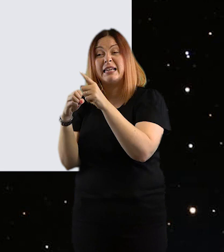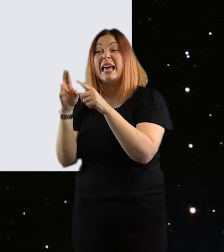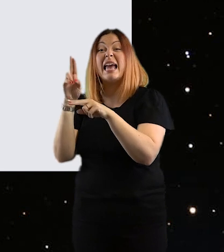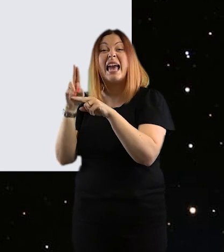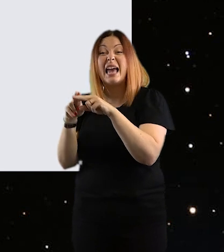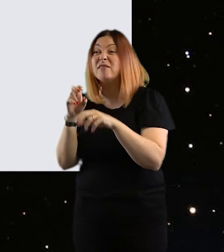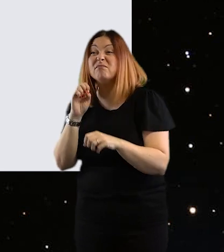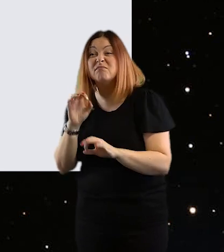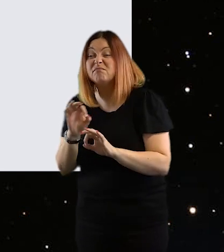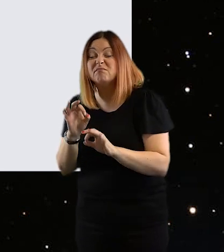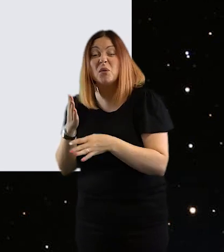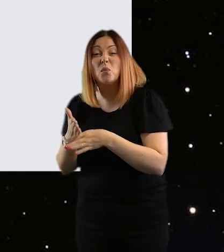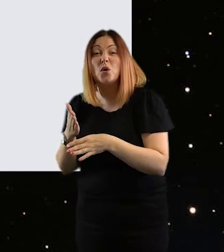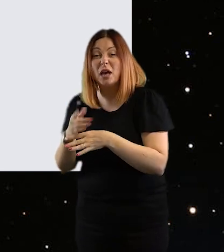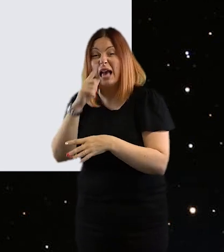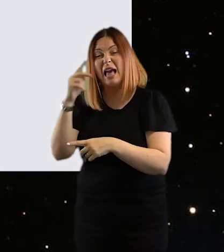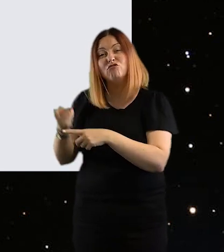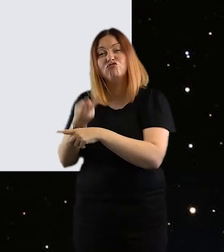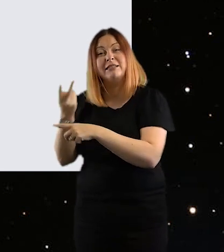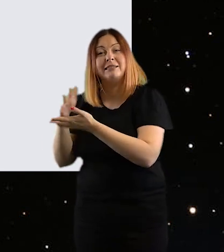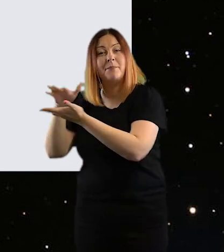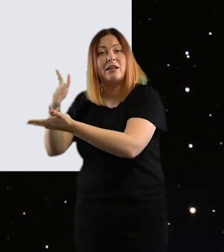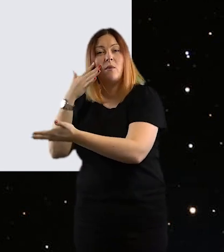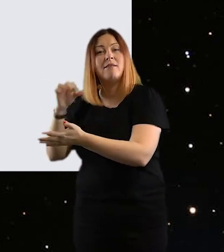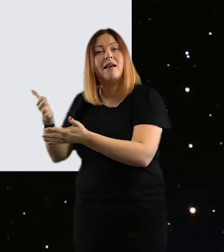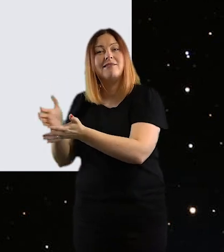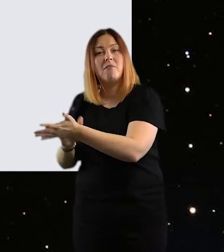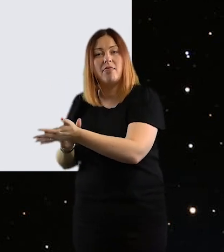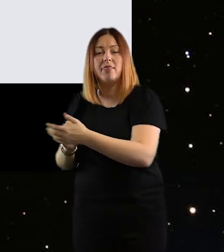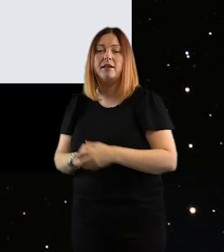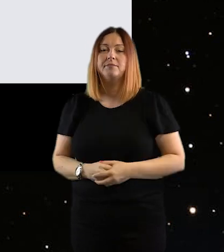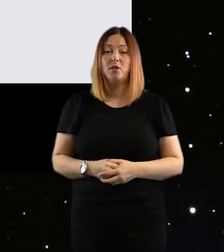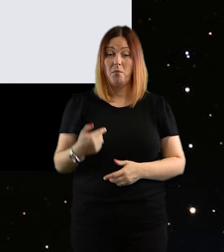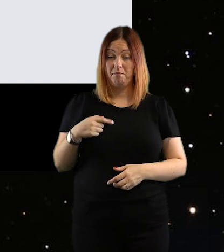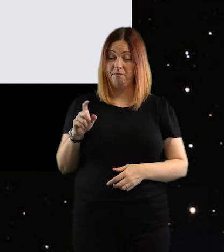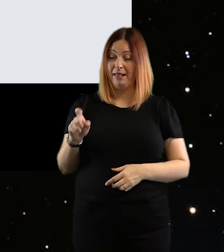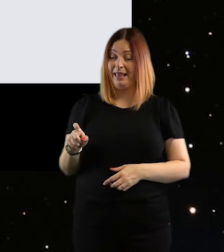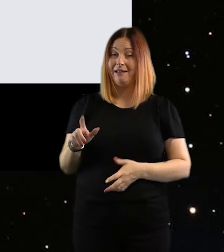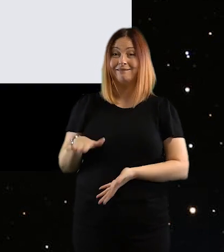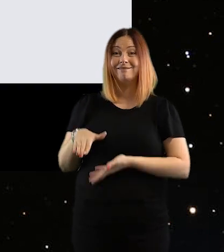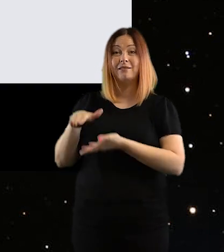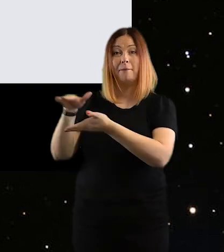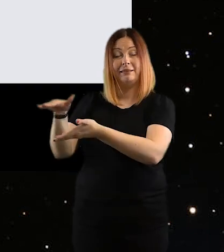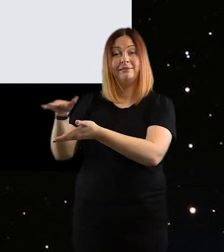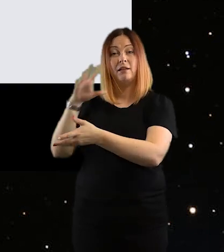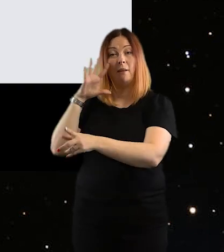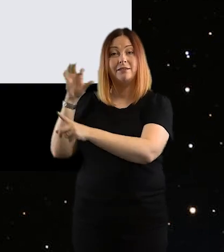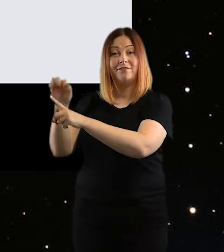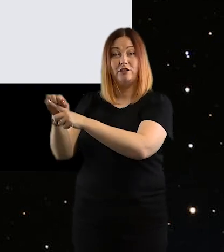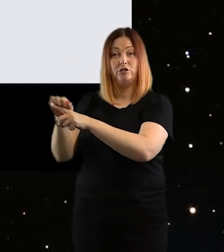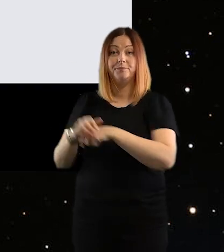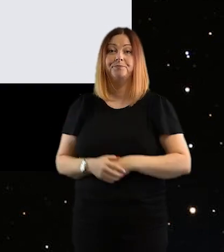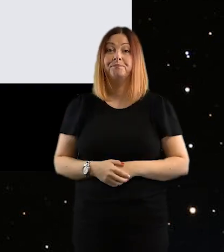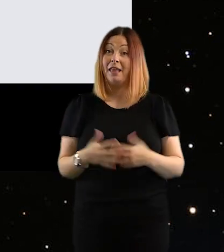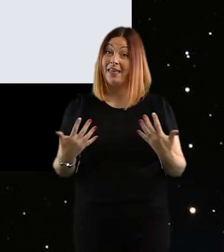then I can resubmit next month. So I'm going to go ahead and hit Submit Observation. And that's it. As you can see, I've now been